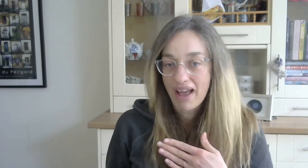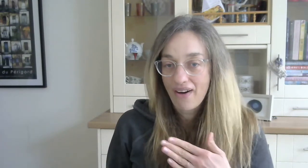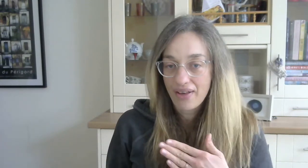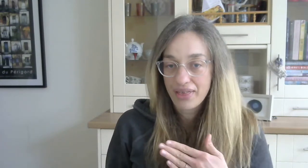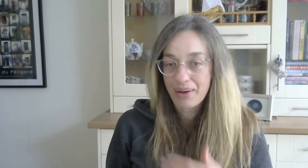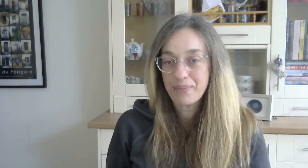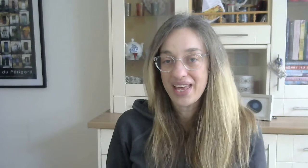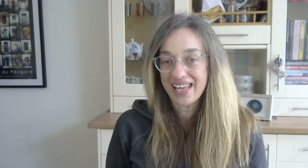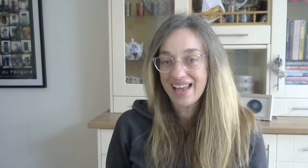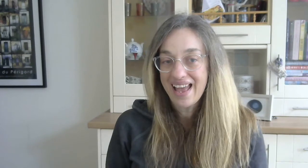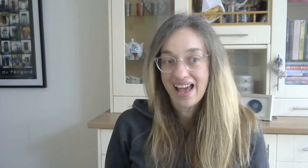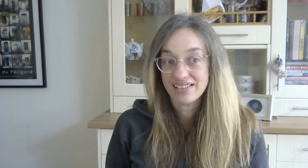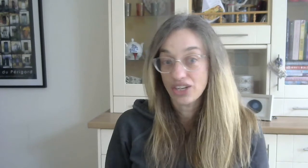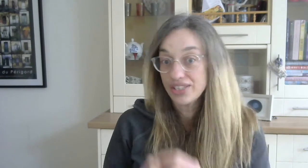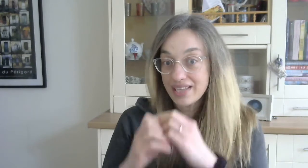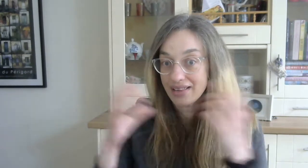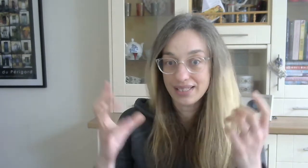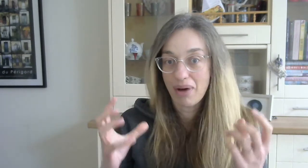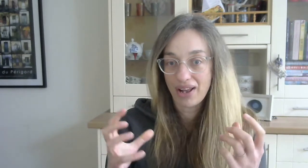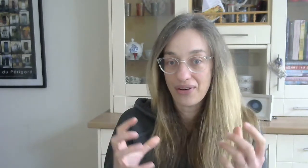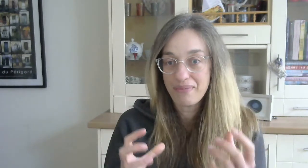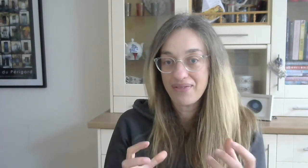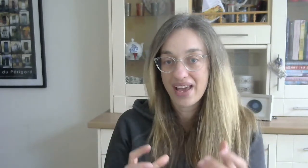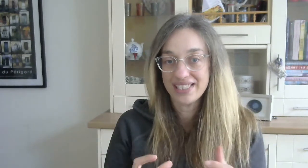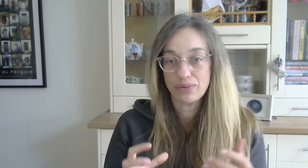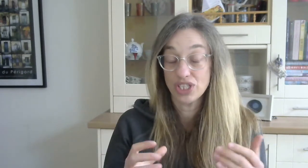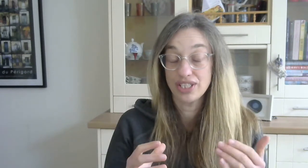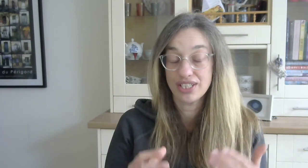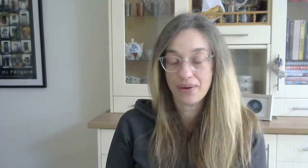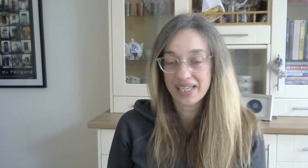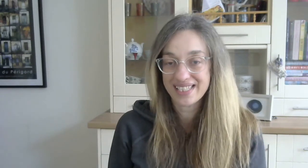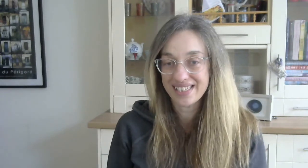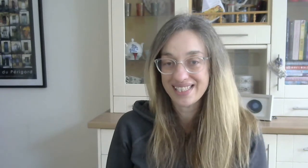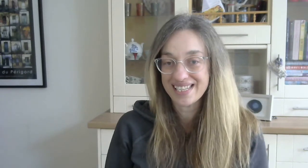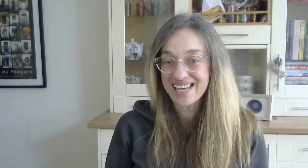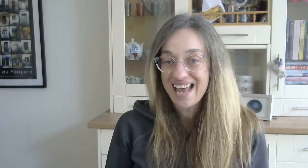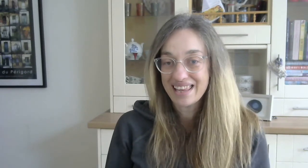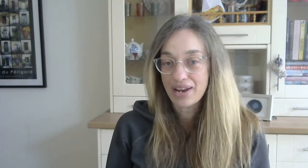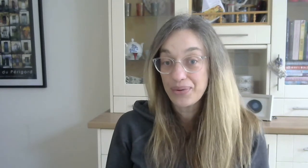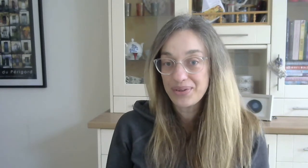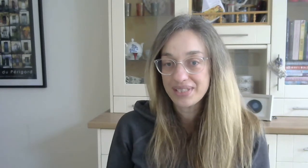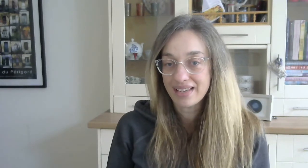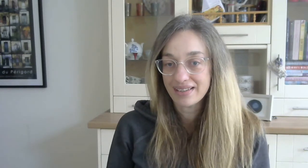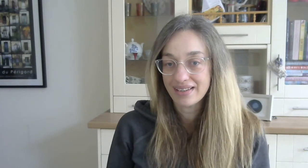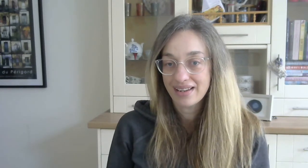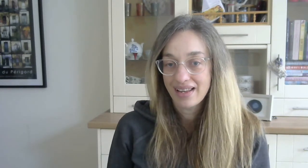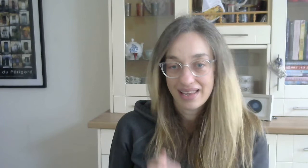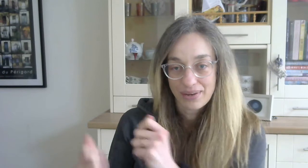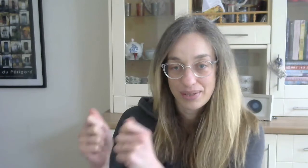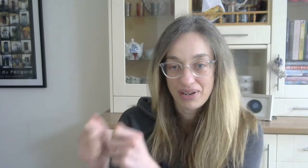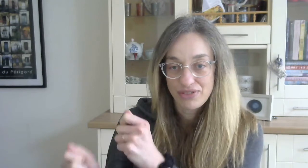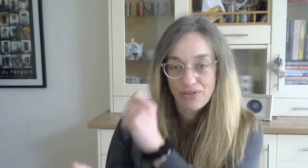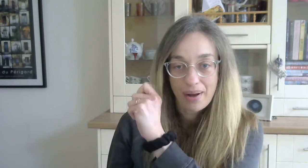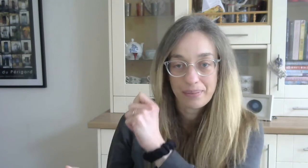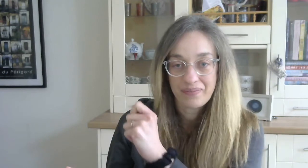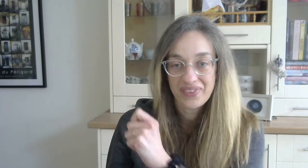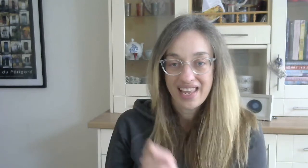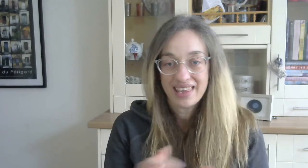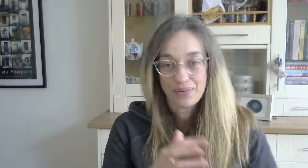heart thumping and I couldn't take the smile off my face. I was just so excited. And then all of a sudden, there was a bit of drum, there was a